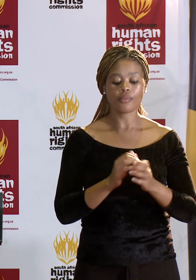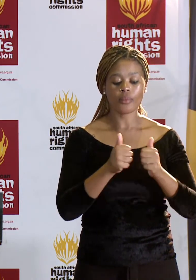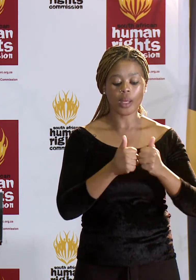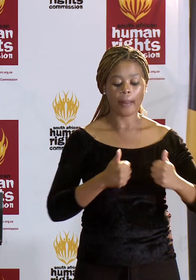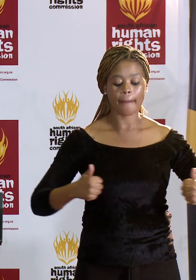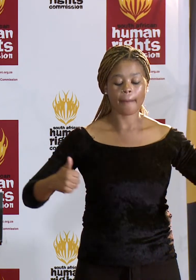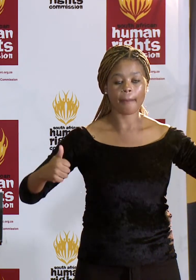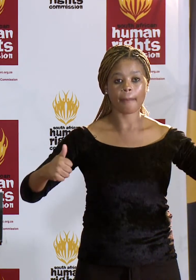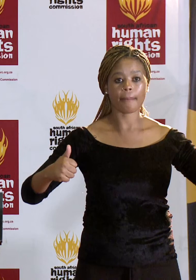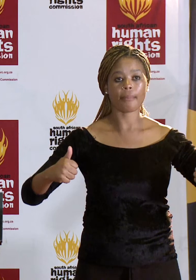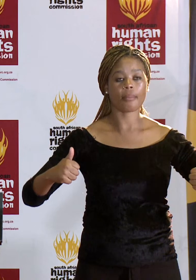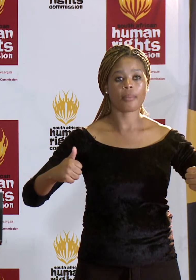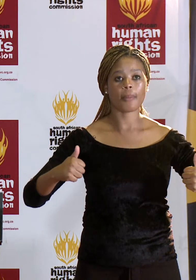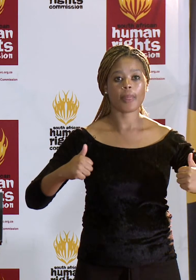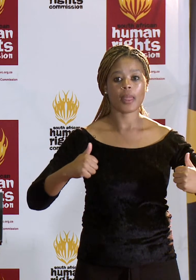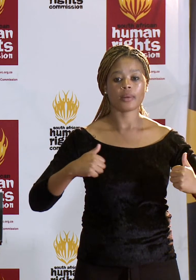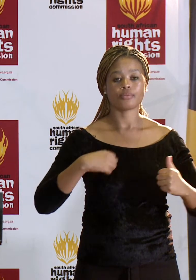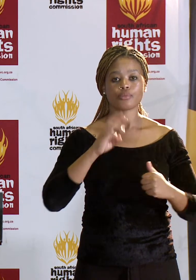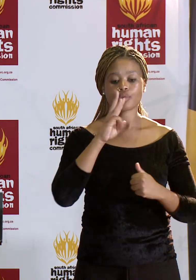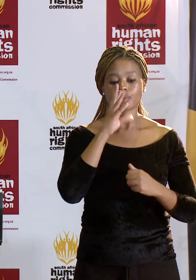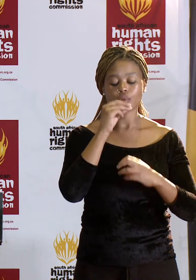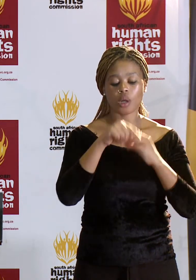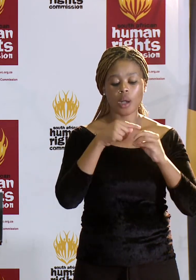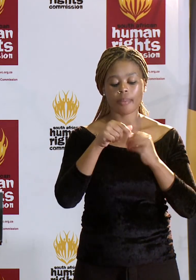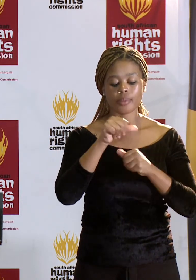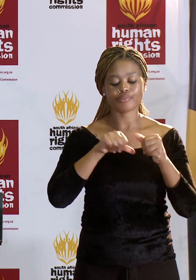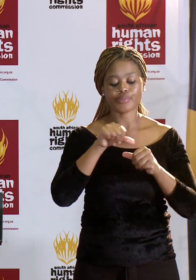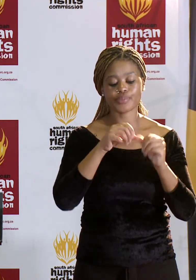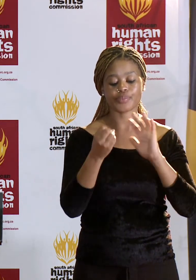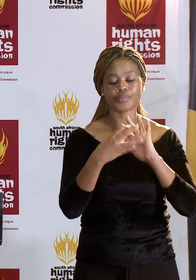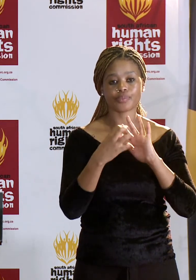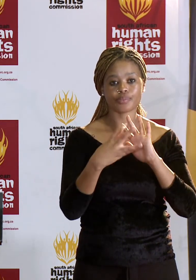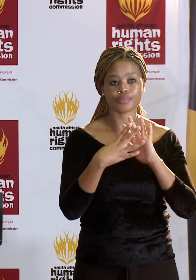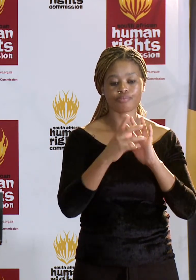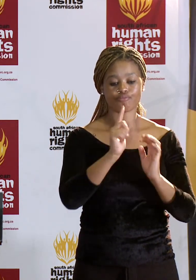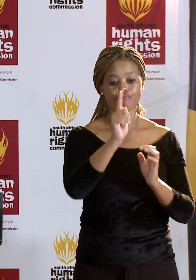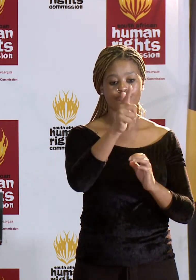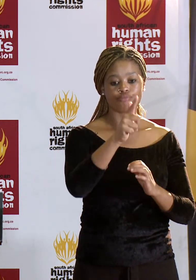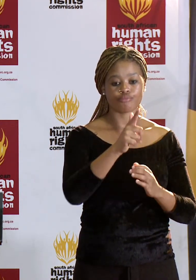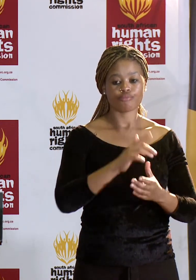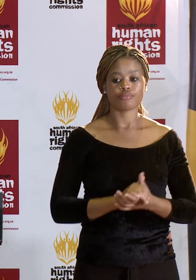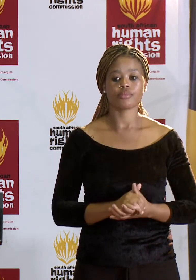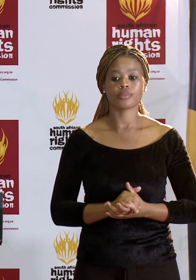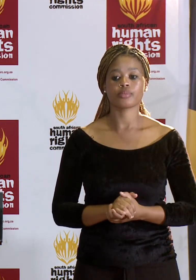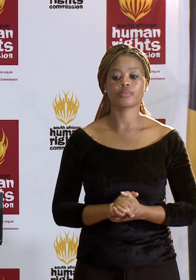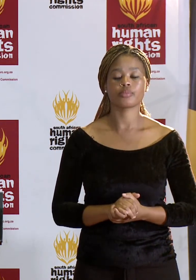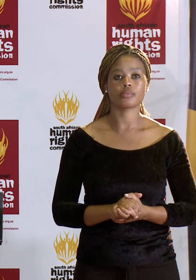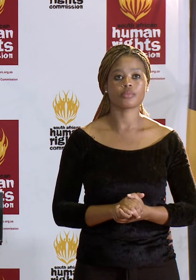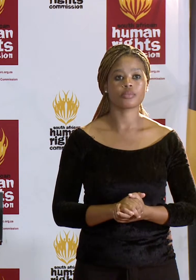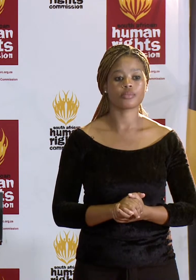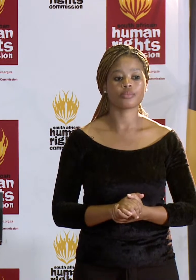panelists who are going to be talking to us about social media later, and